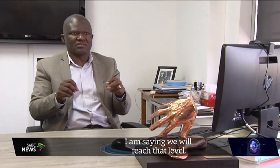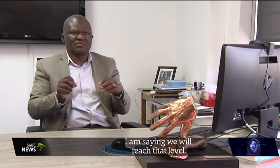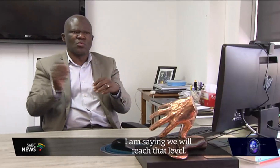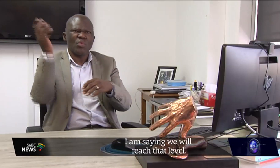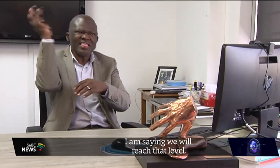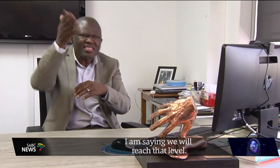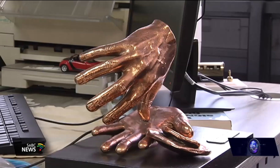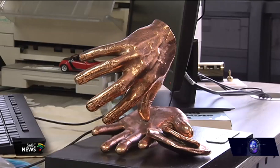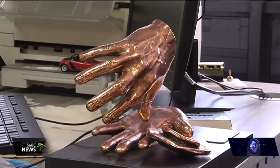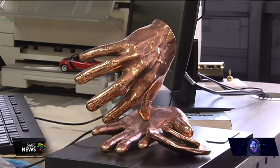seemo sona seo.